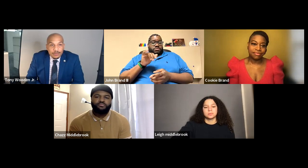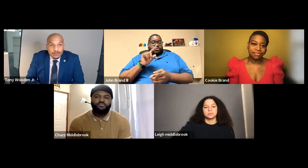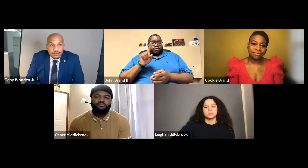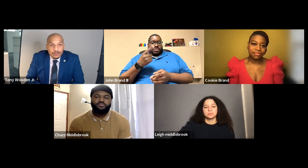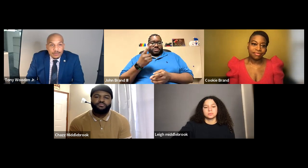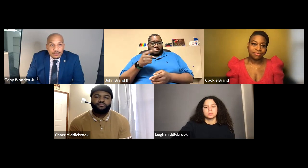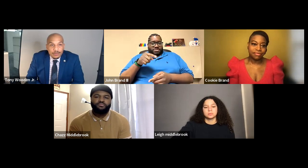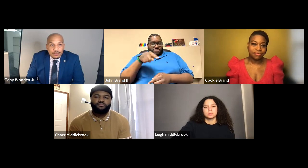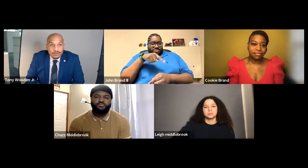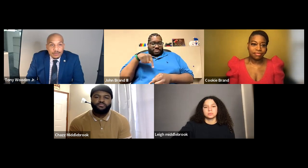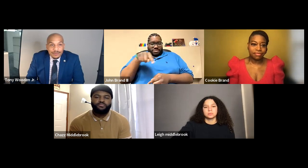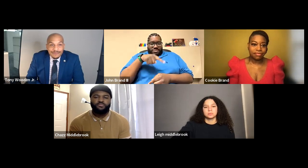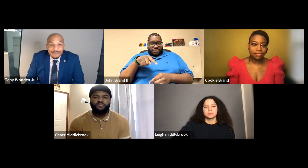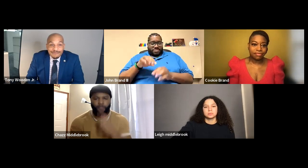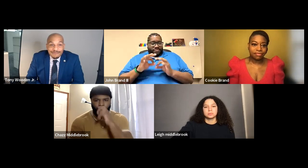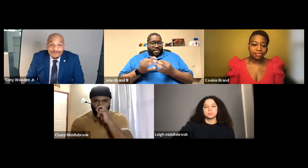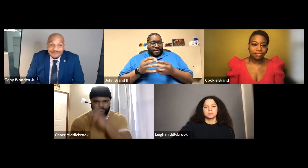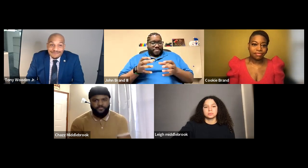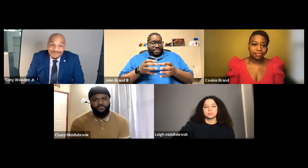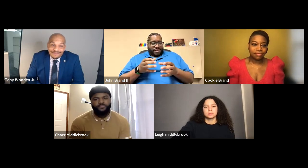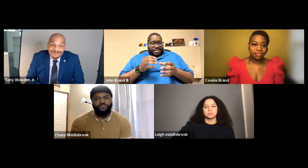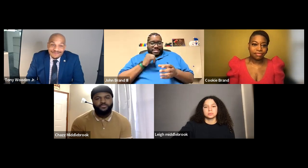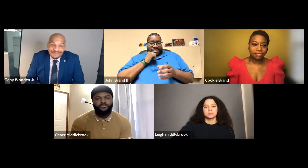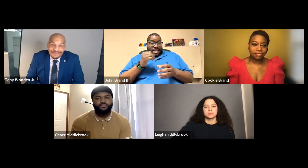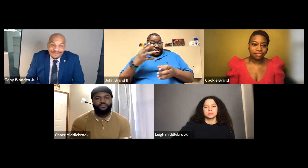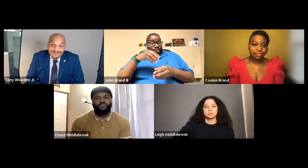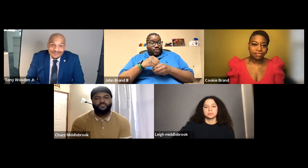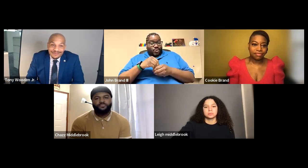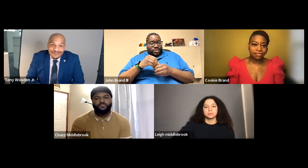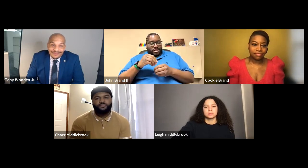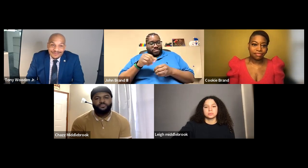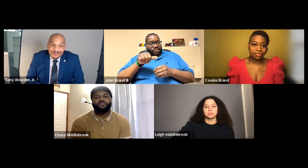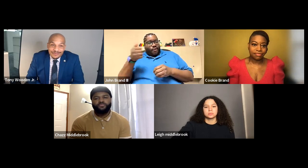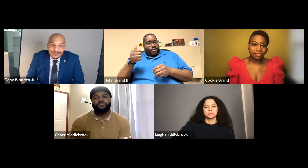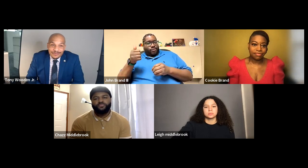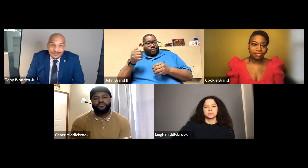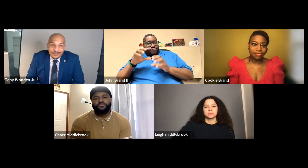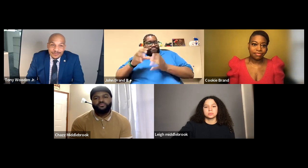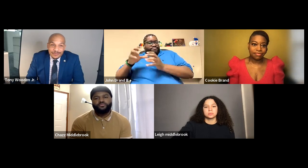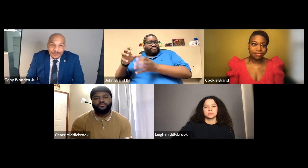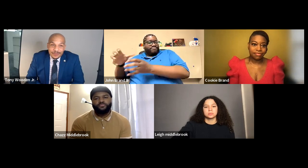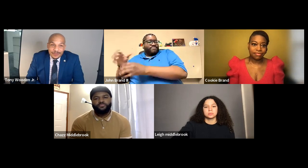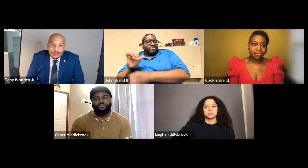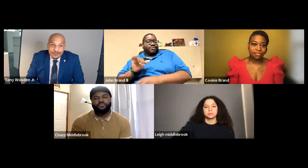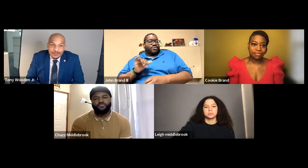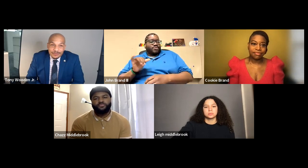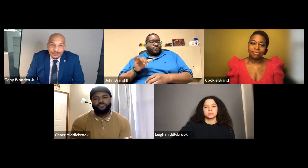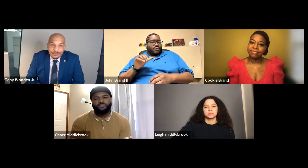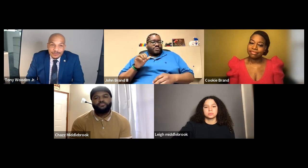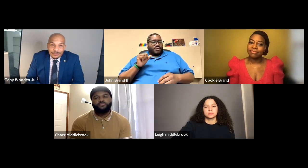that legacy and be able to have the documentation and really track our family. And, you know, our family includes so